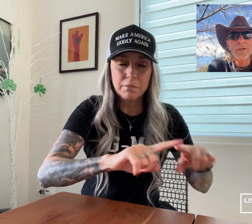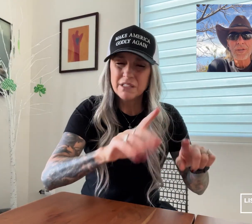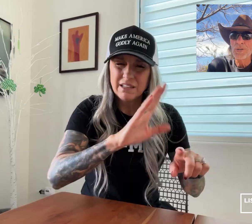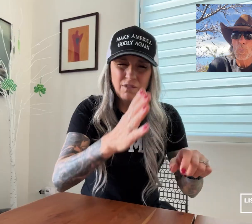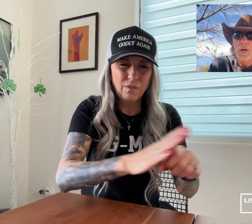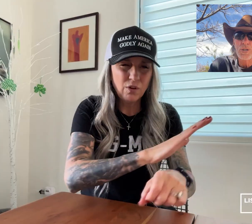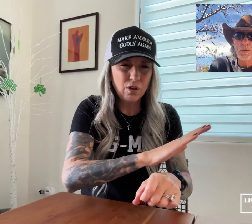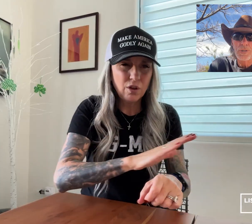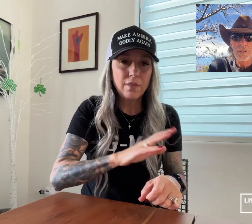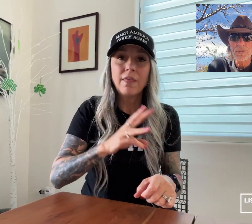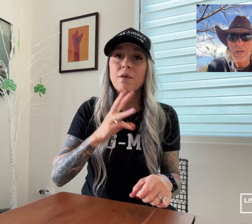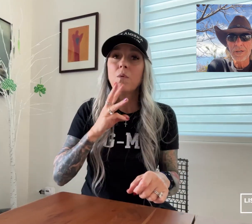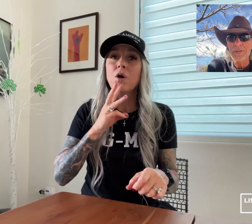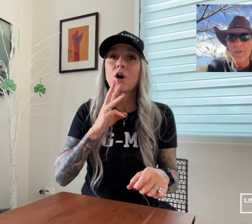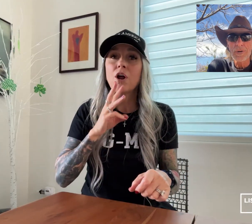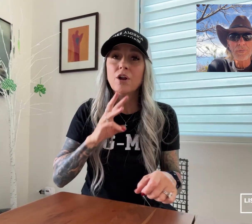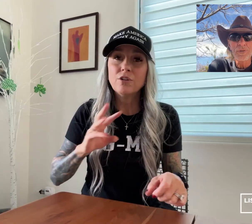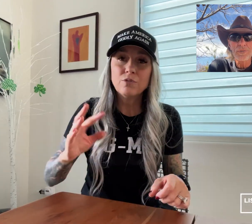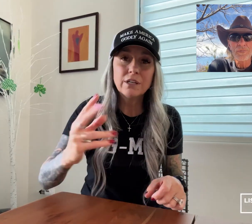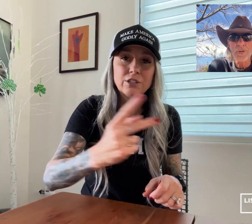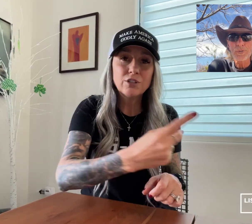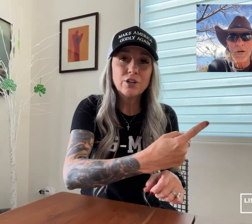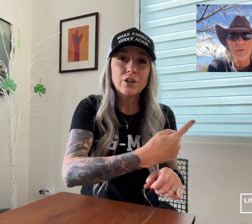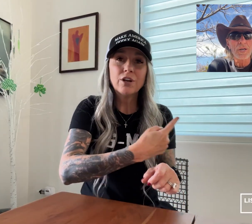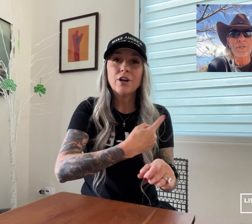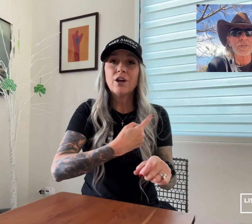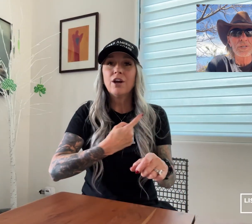the waters returns again to the rivers and flows out again to the sea."